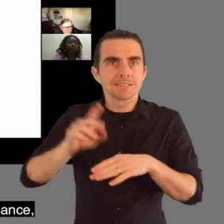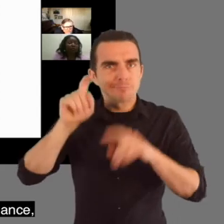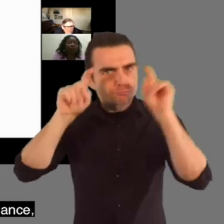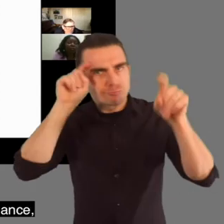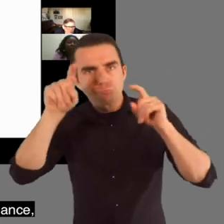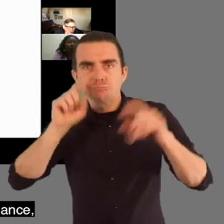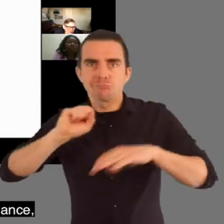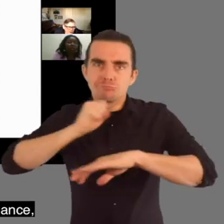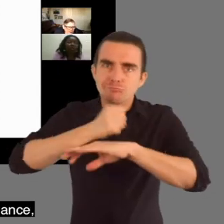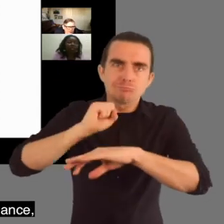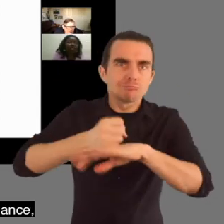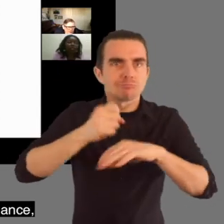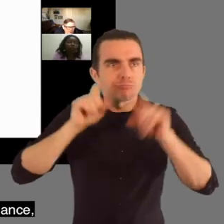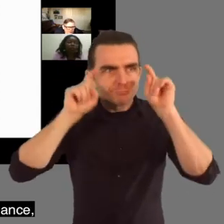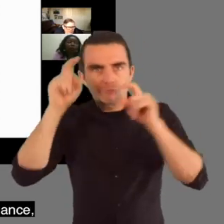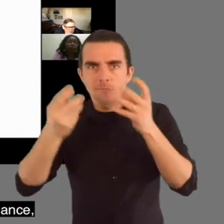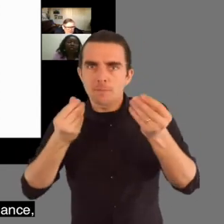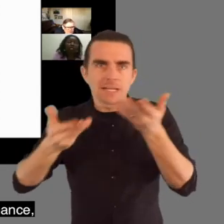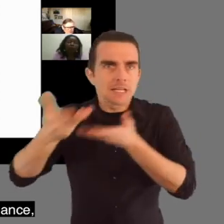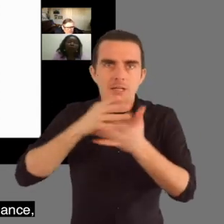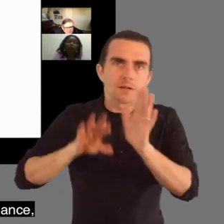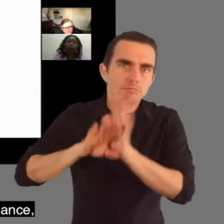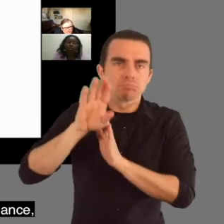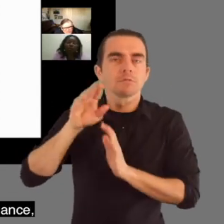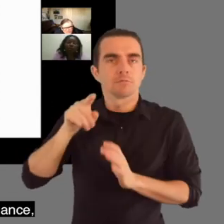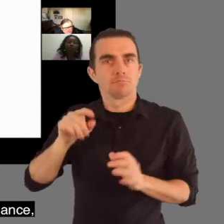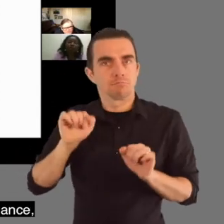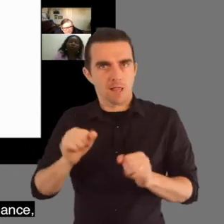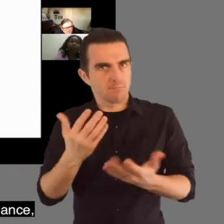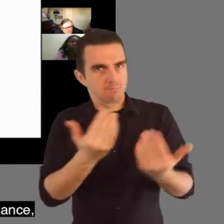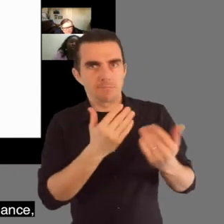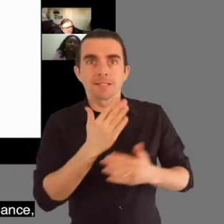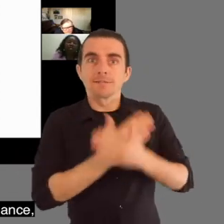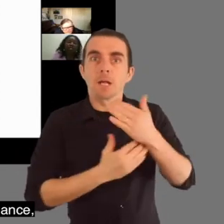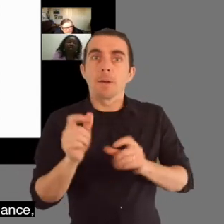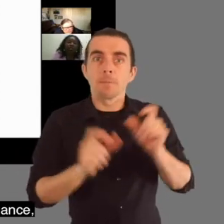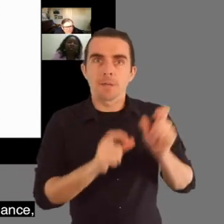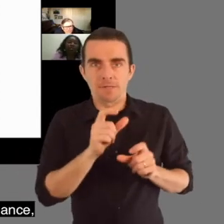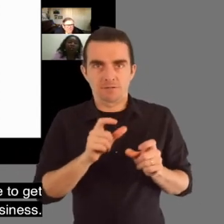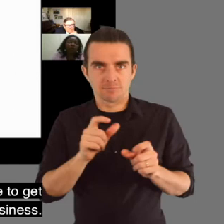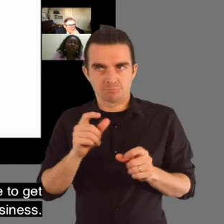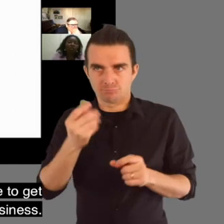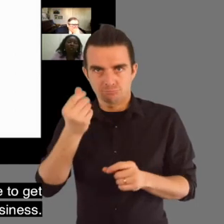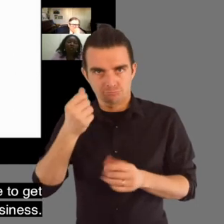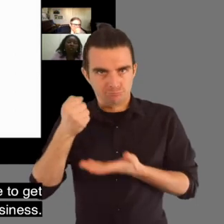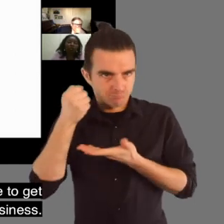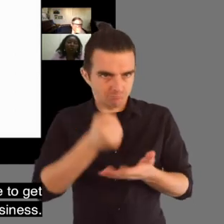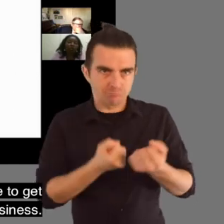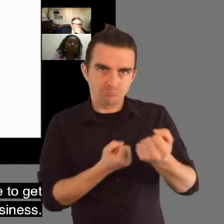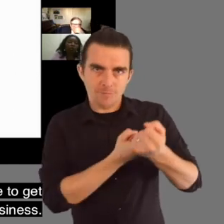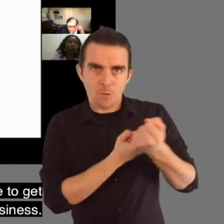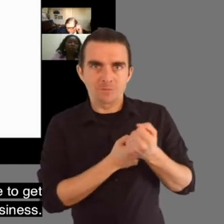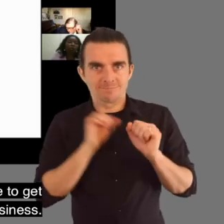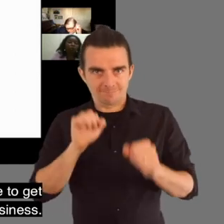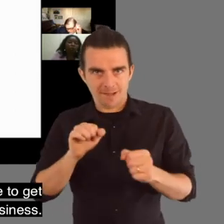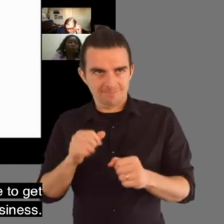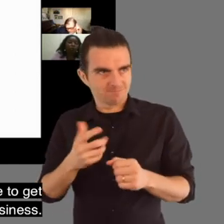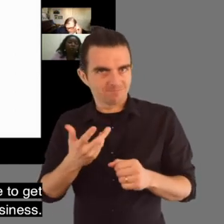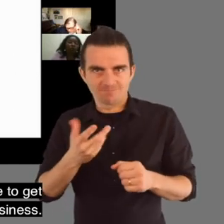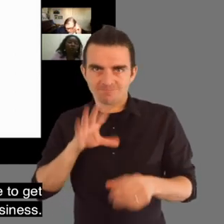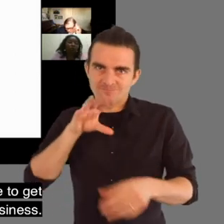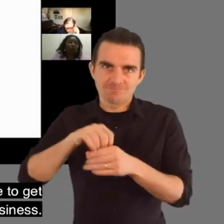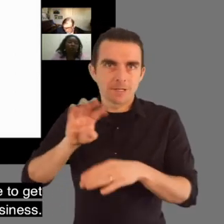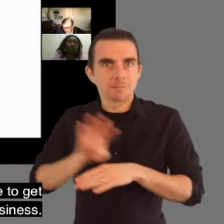employment. States should support entrepreneurship and microfinance so as to enable disabled people